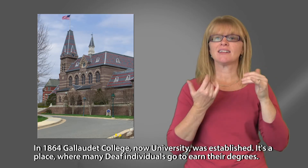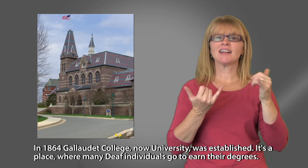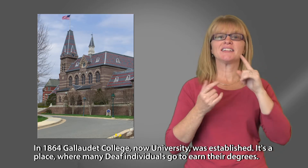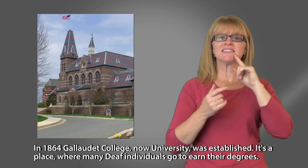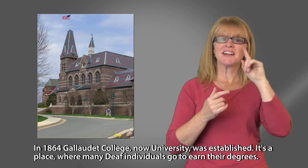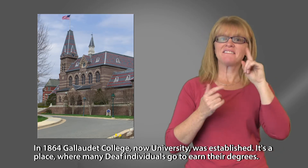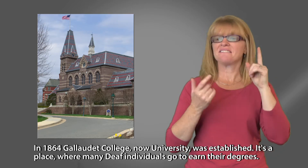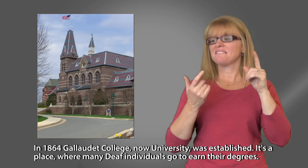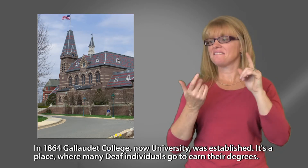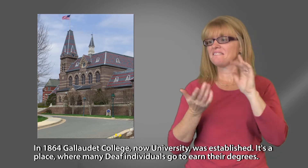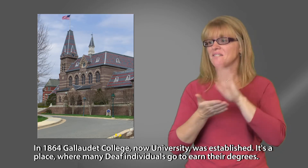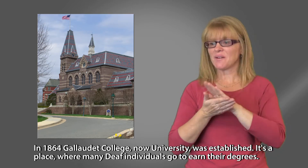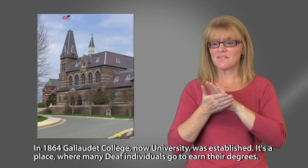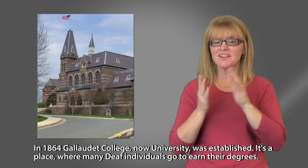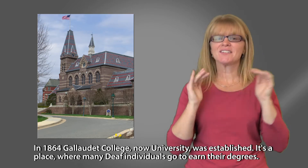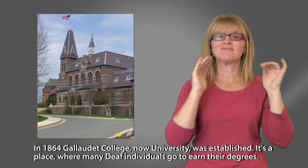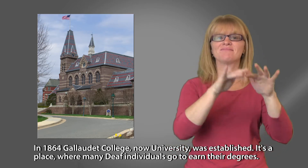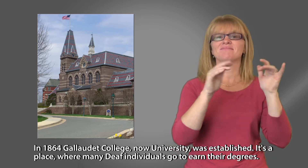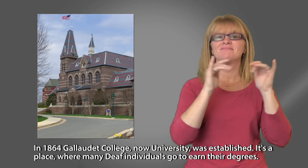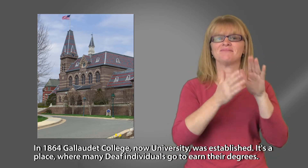individuals go to earn their degrees.